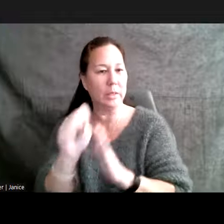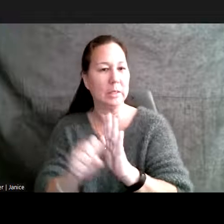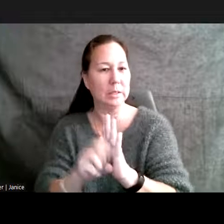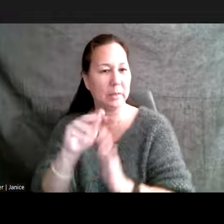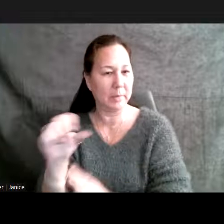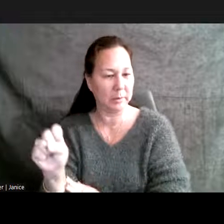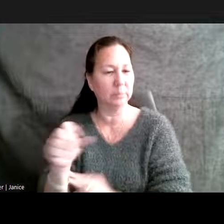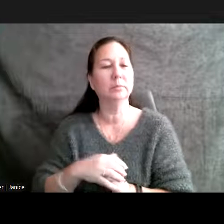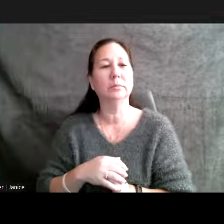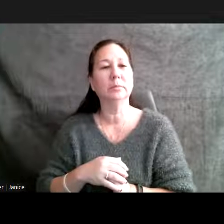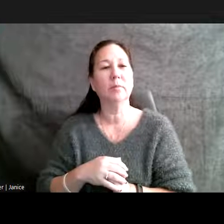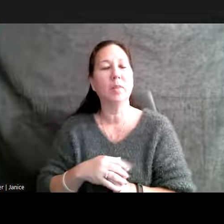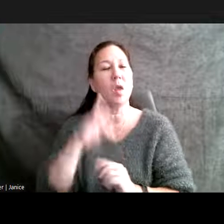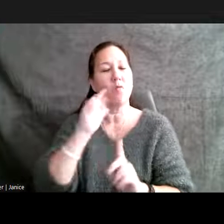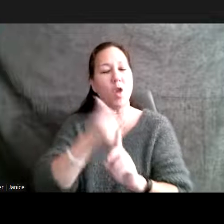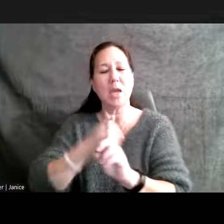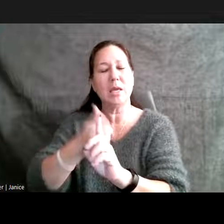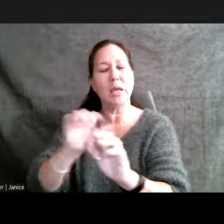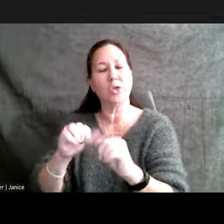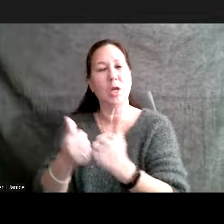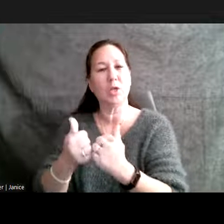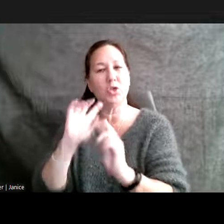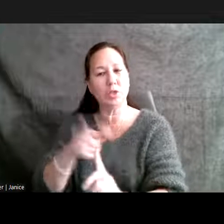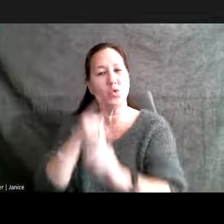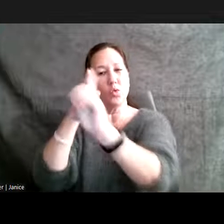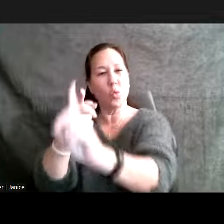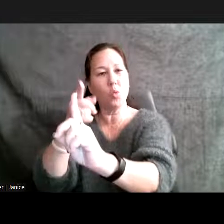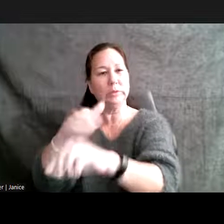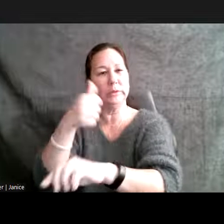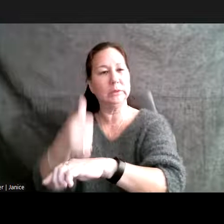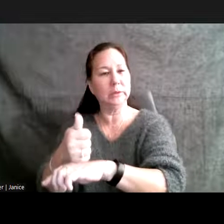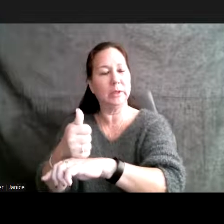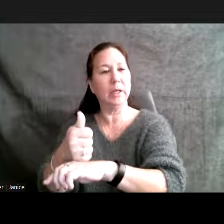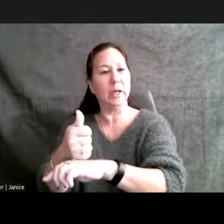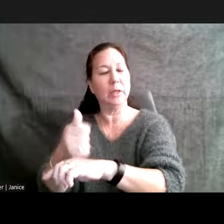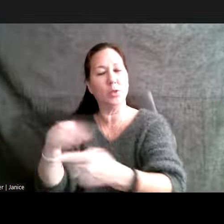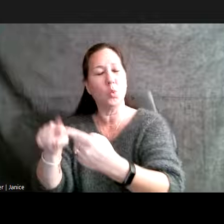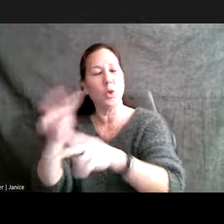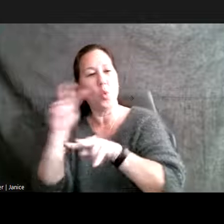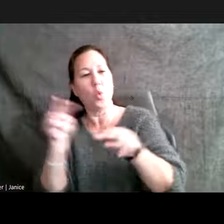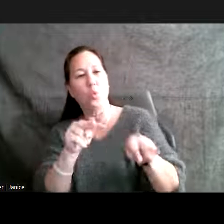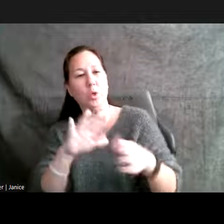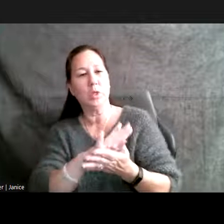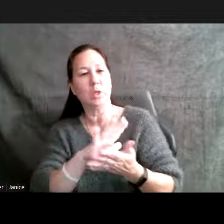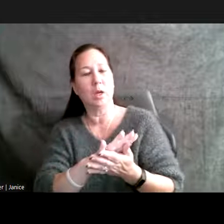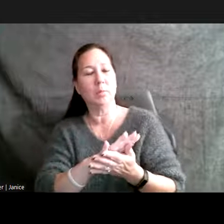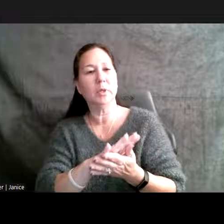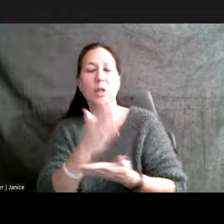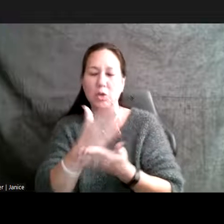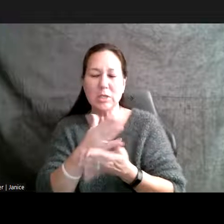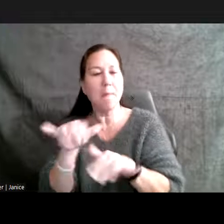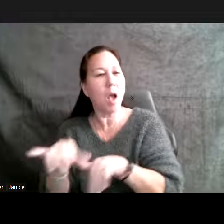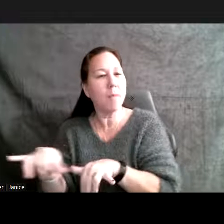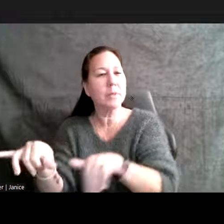in each agency's goal setting when you take a look at this document. There are commonalities in terms